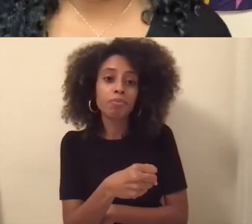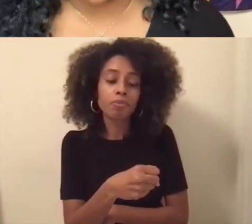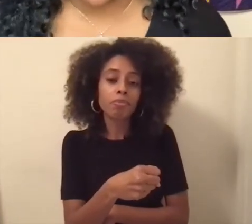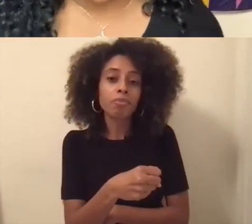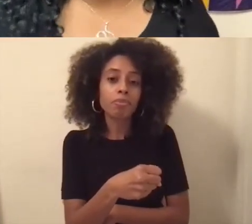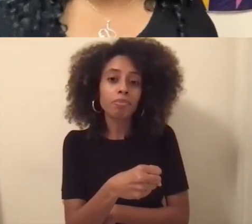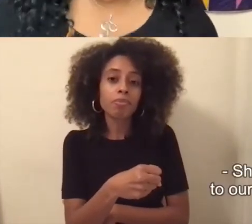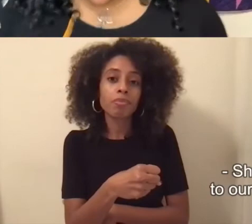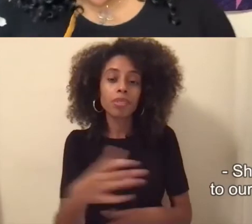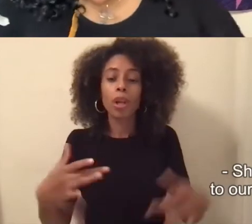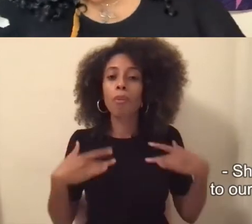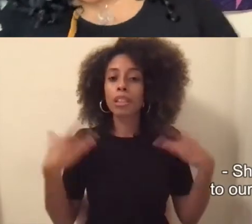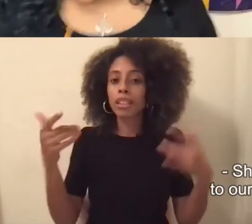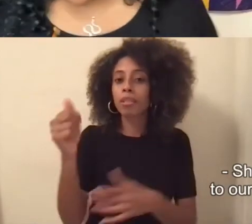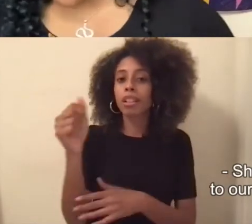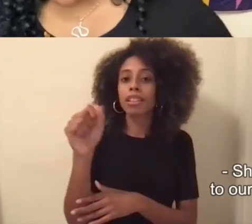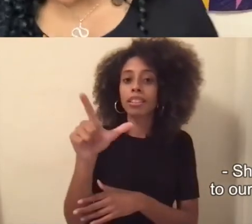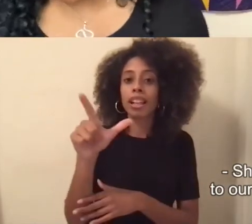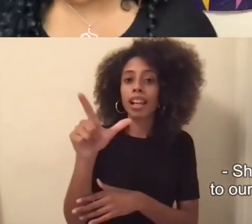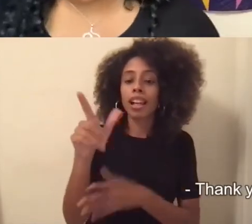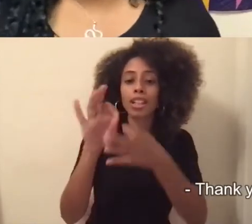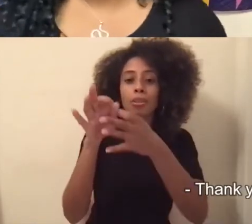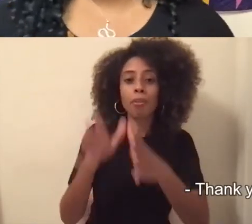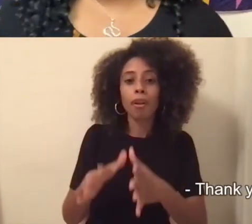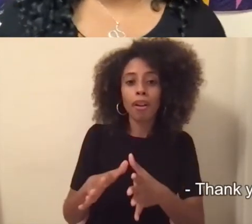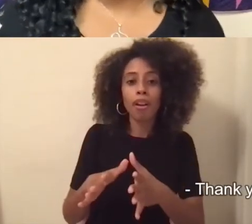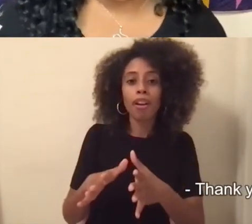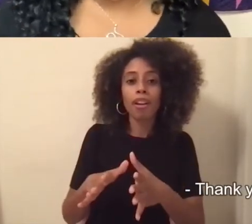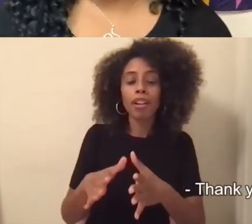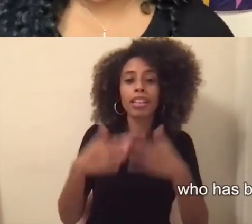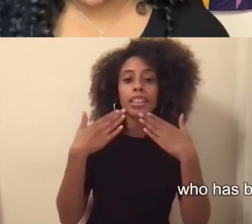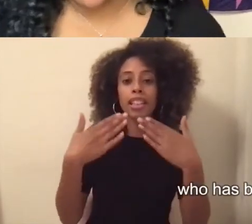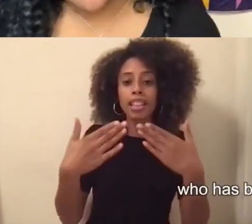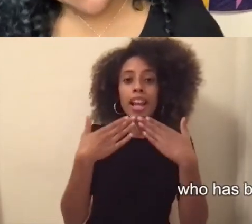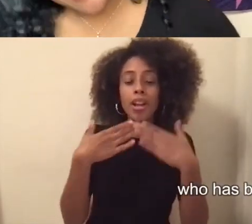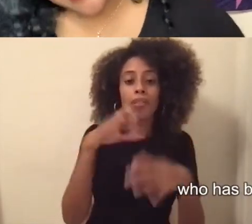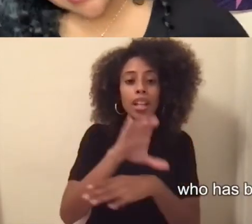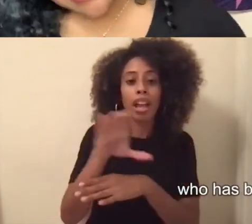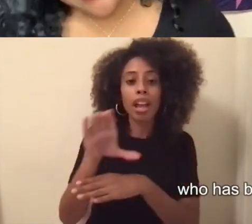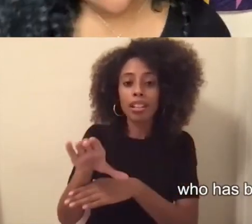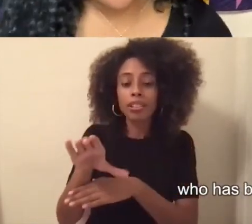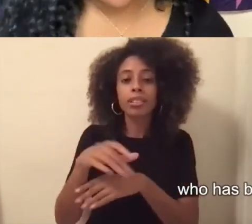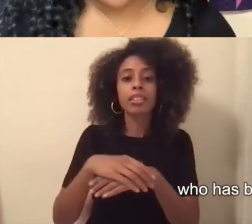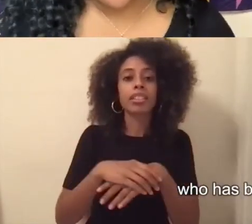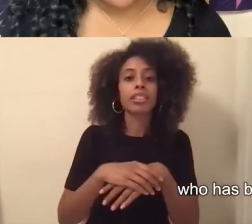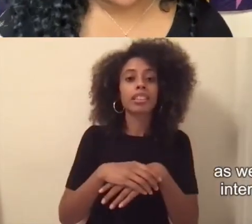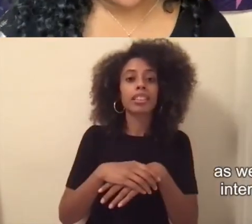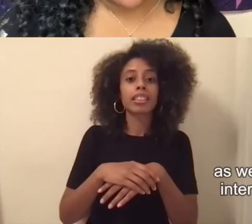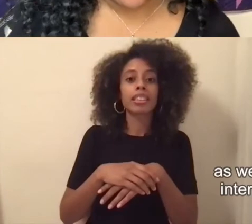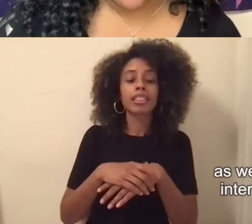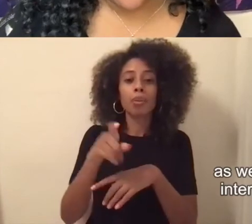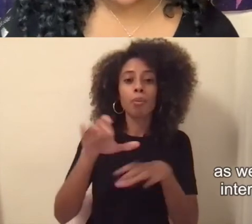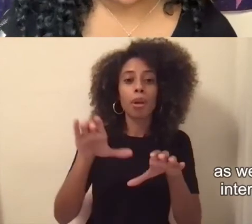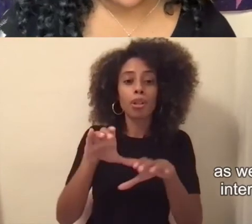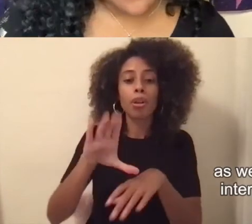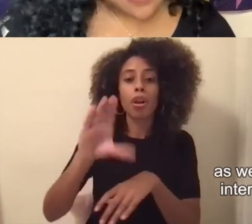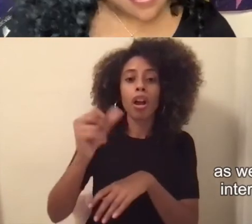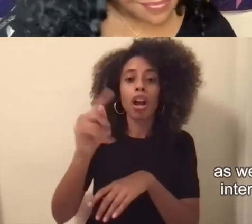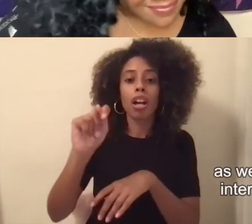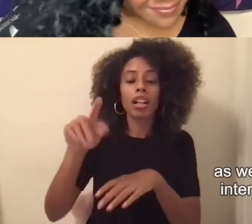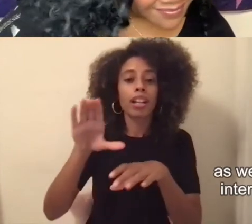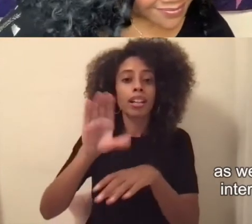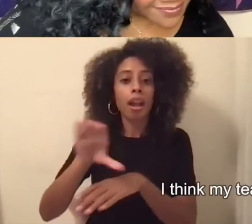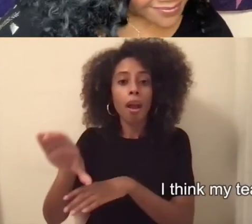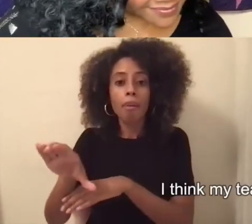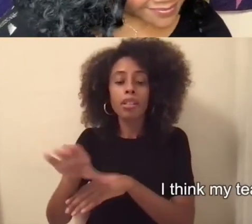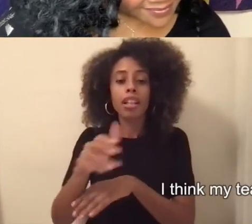Up to our ASL interpreter. Thank you to Steno Captions, who has been doing captioning, as well as to our ASL interpreters